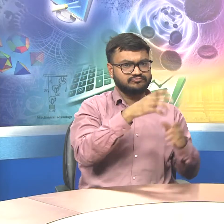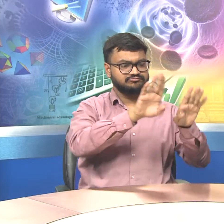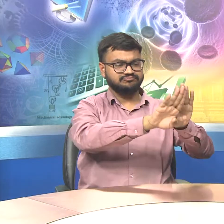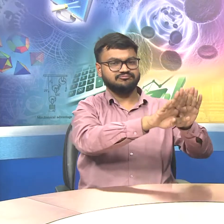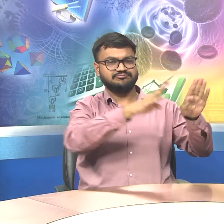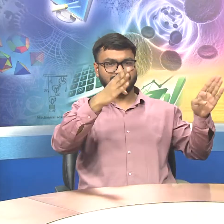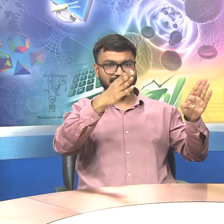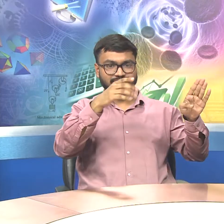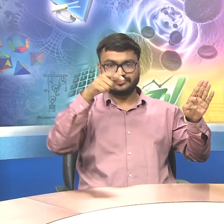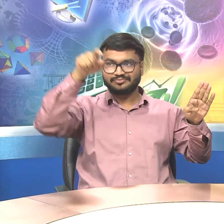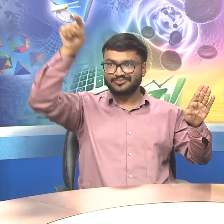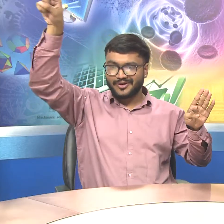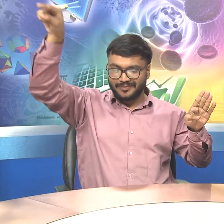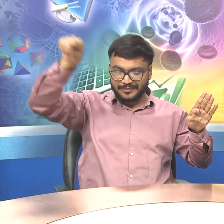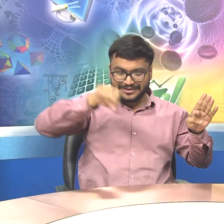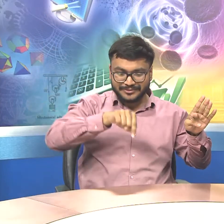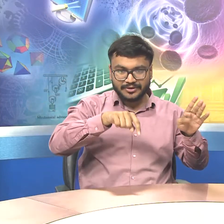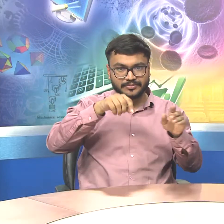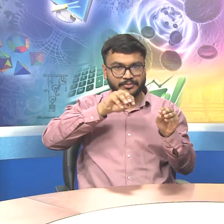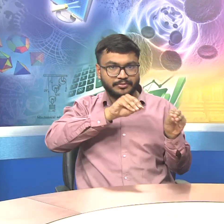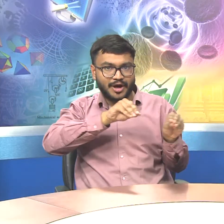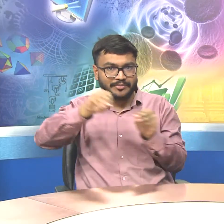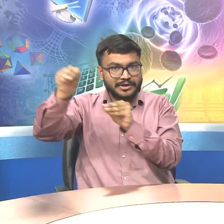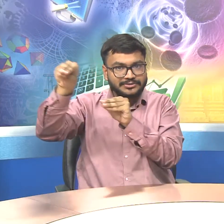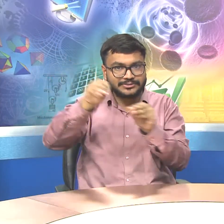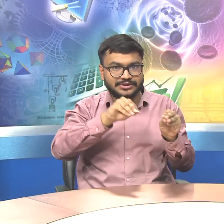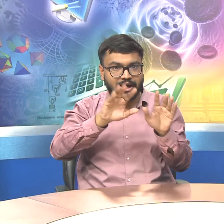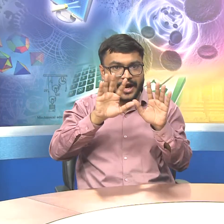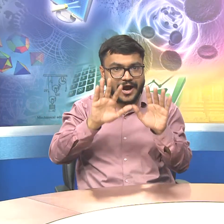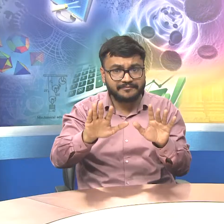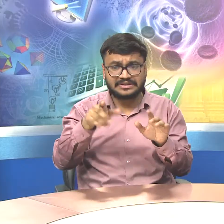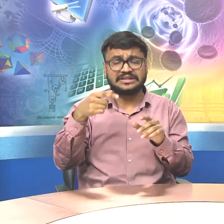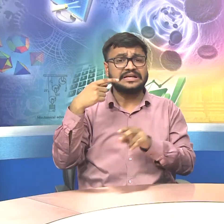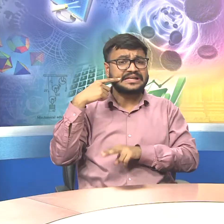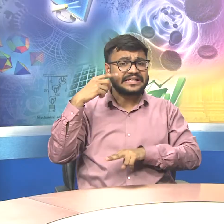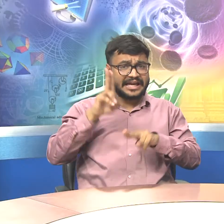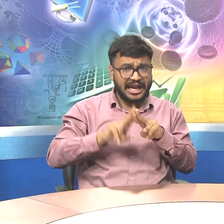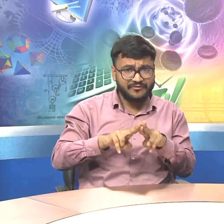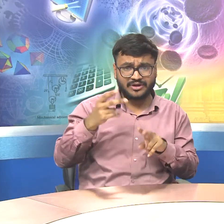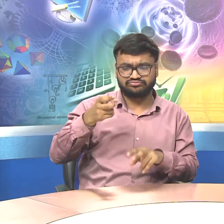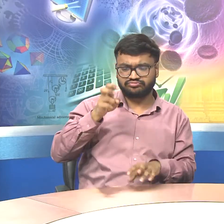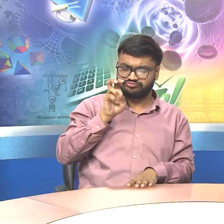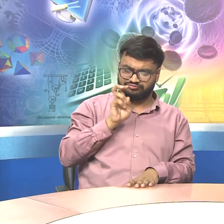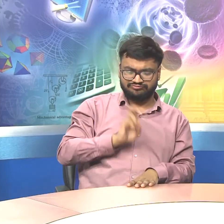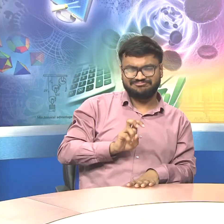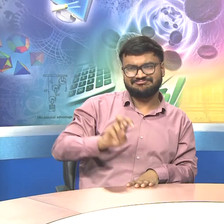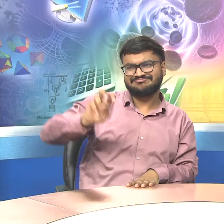These are also very important and they change the meaning of the sentences.